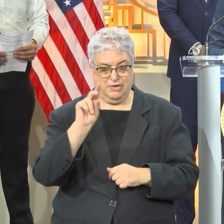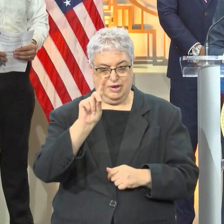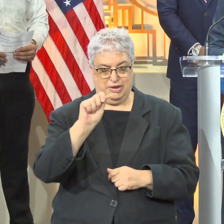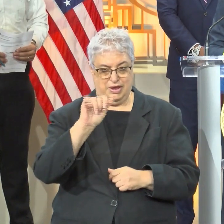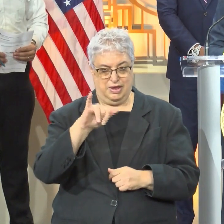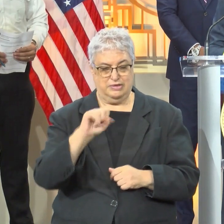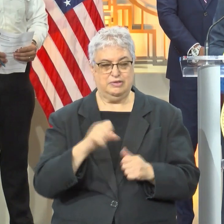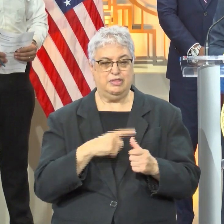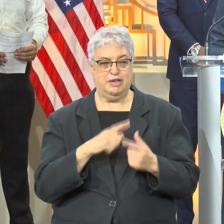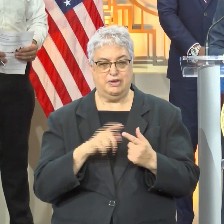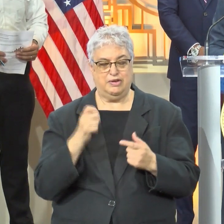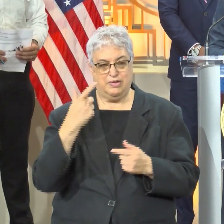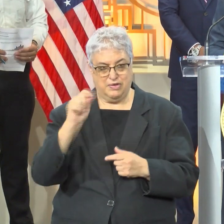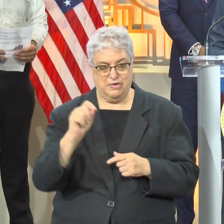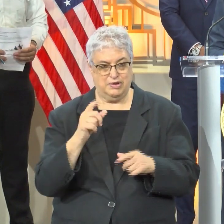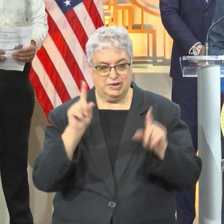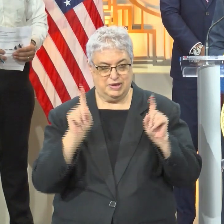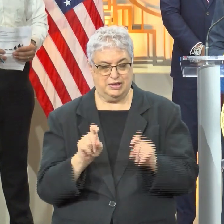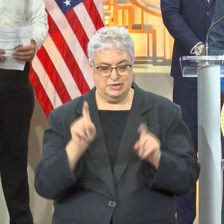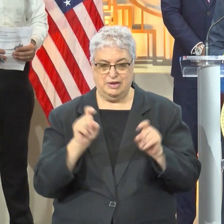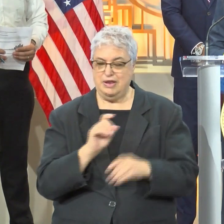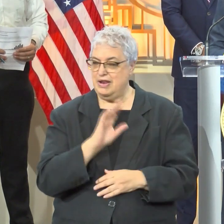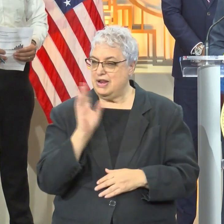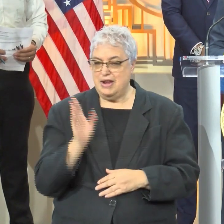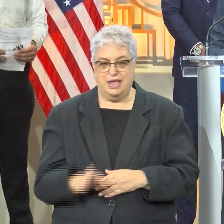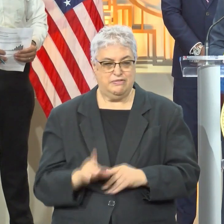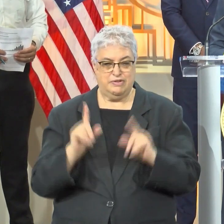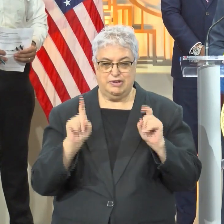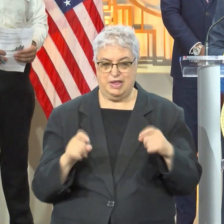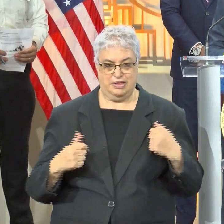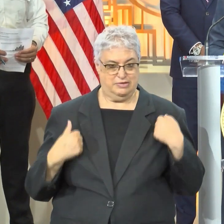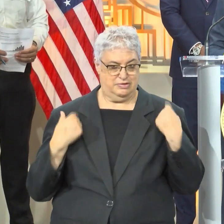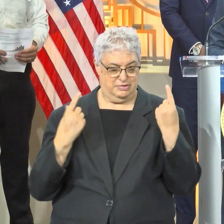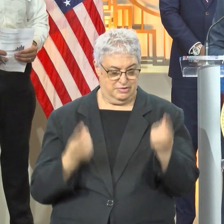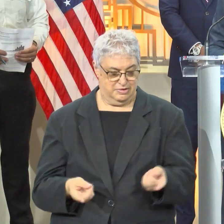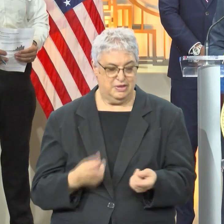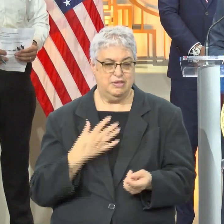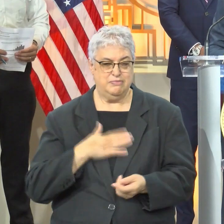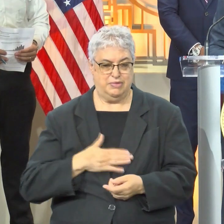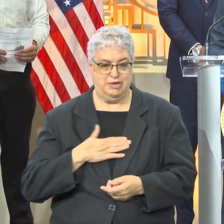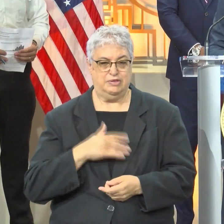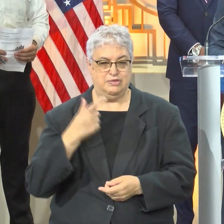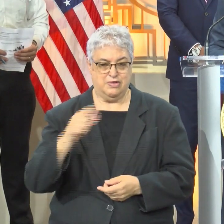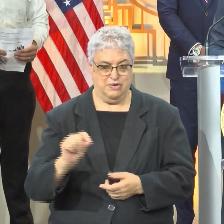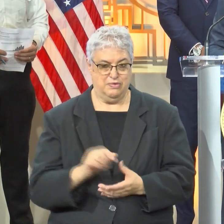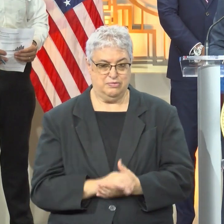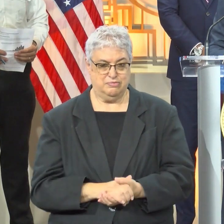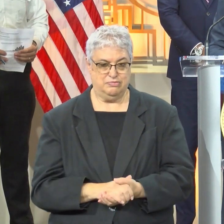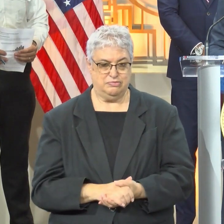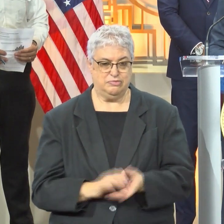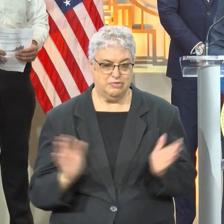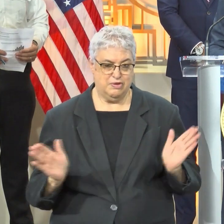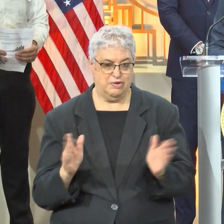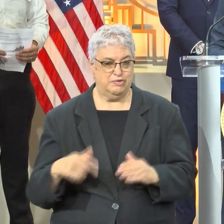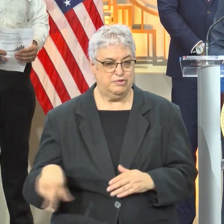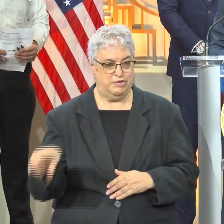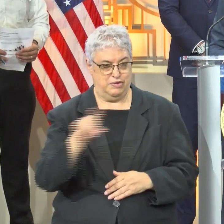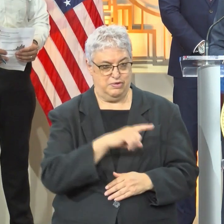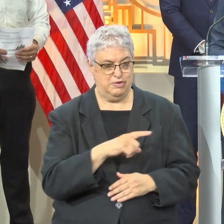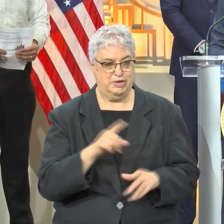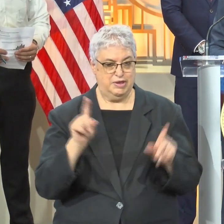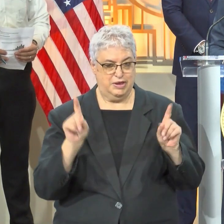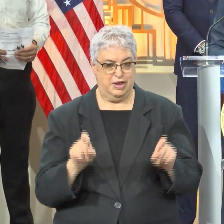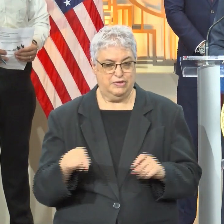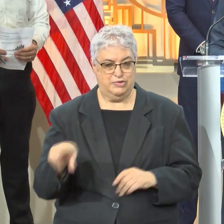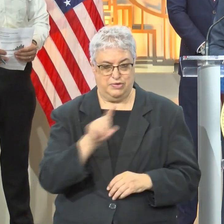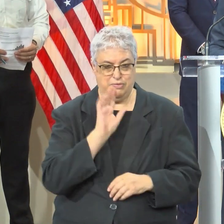days, then you need to go and get tested. If you've never been tested, then you need to go and get tested. So let me just encourage you to do that. It'll